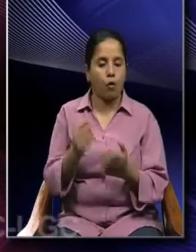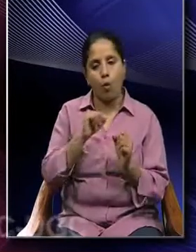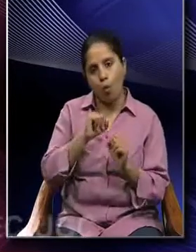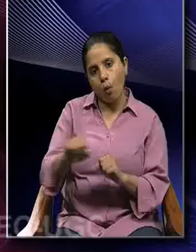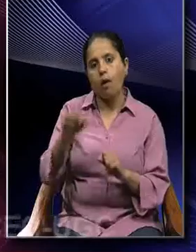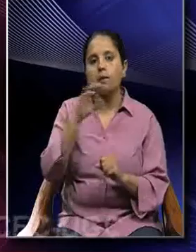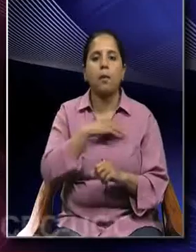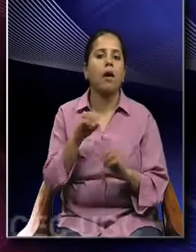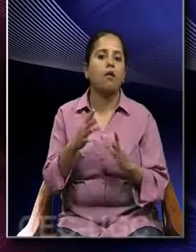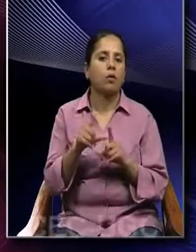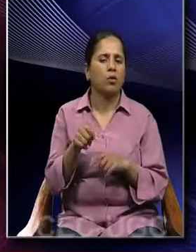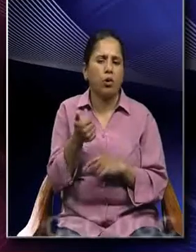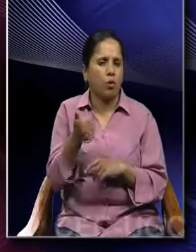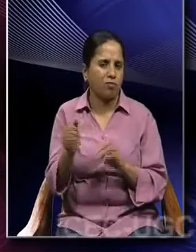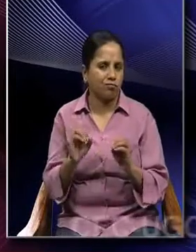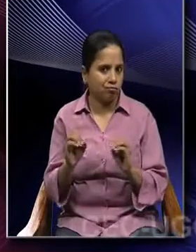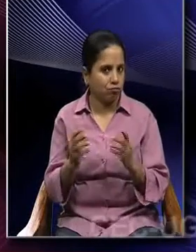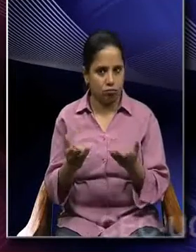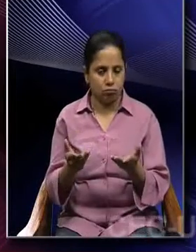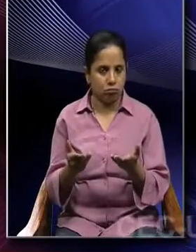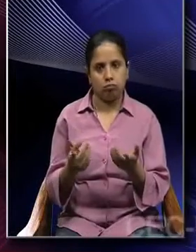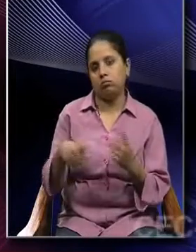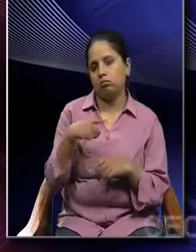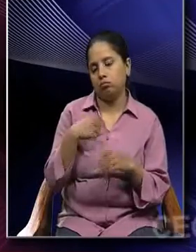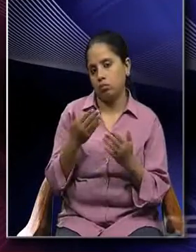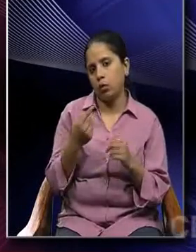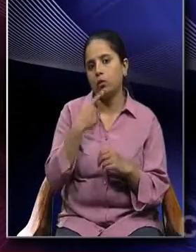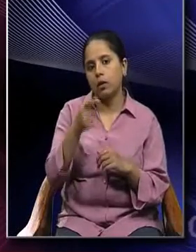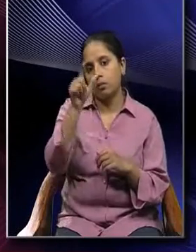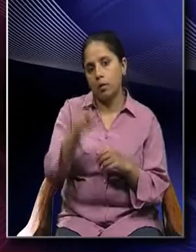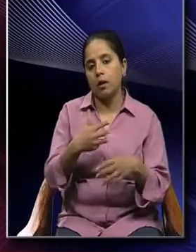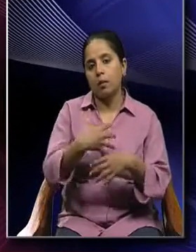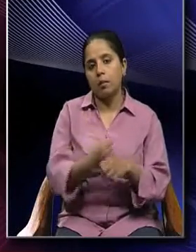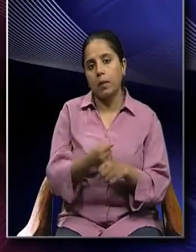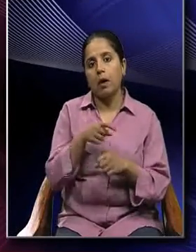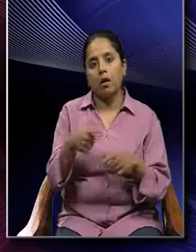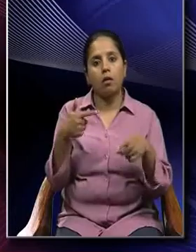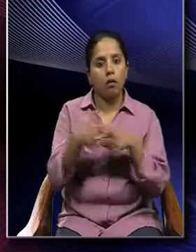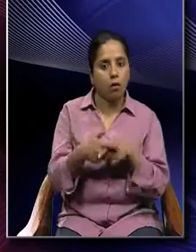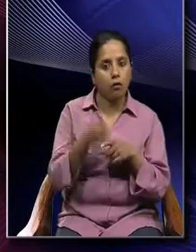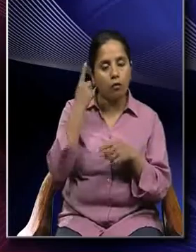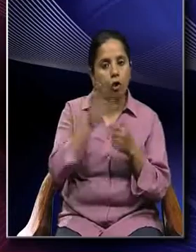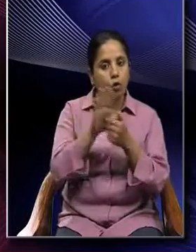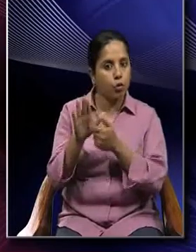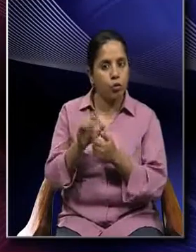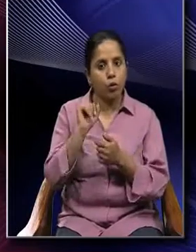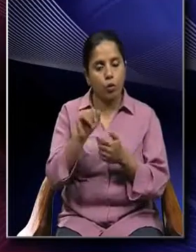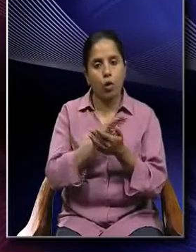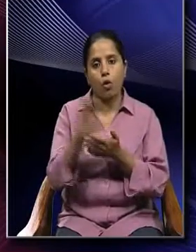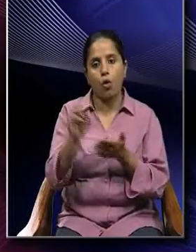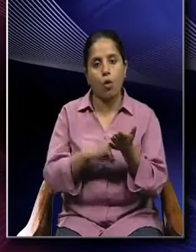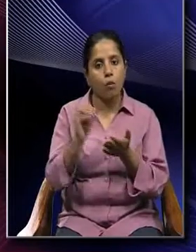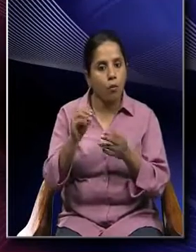benefit, which is not good. So we can say that a person creates a conflict to demonstrate his Homo faber